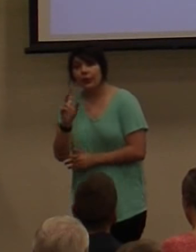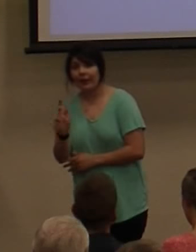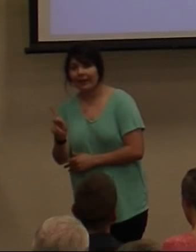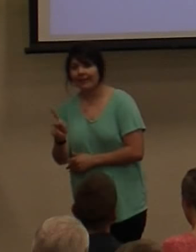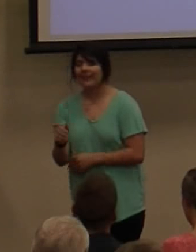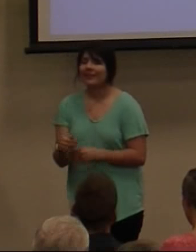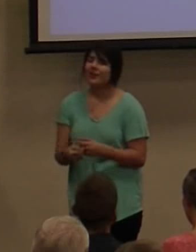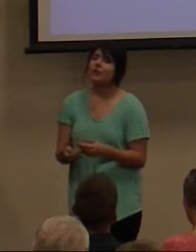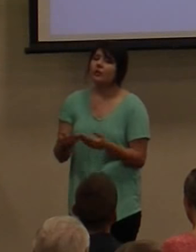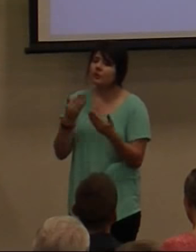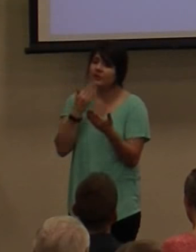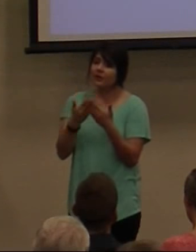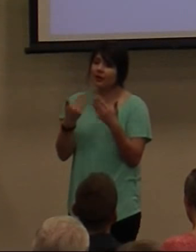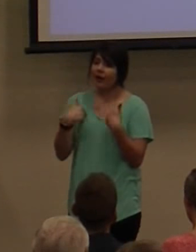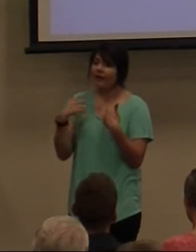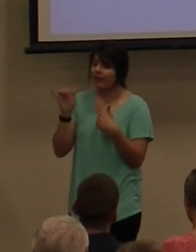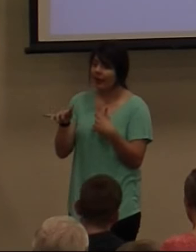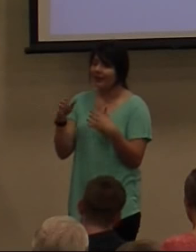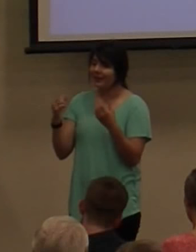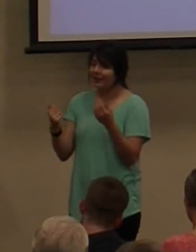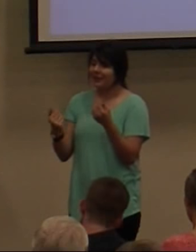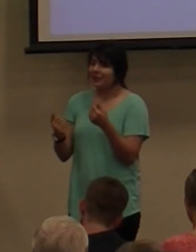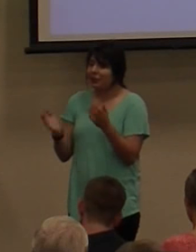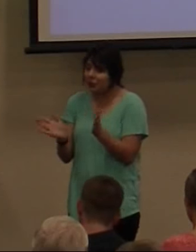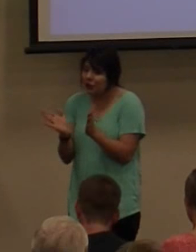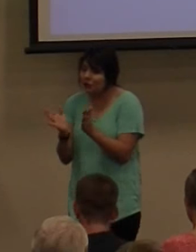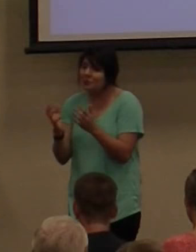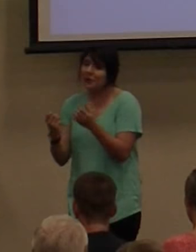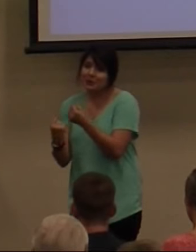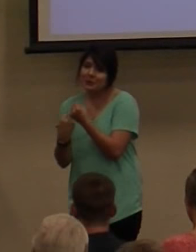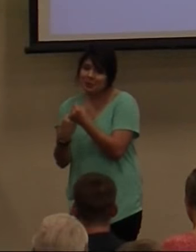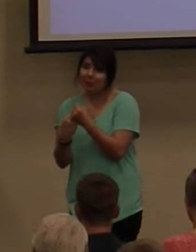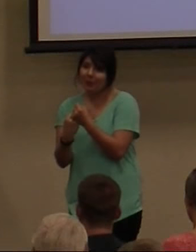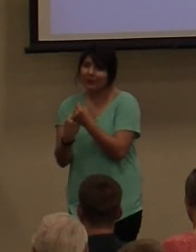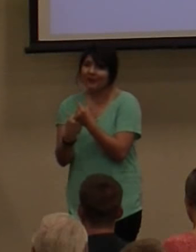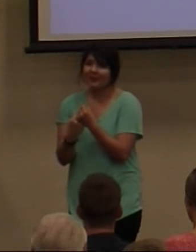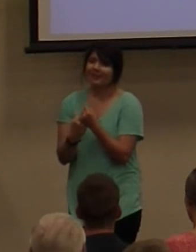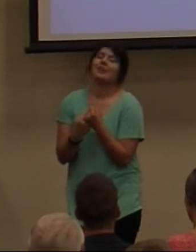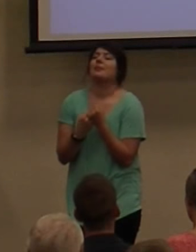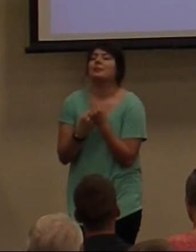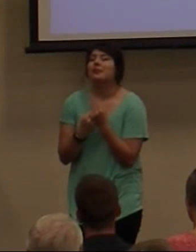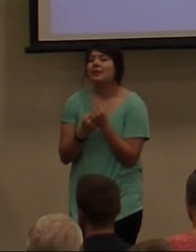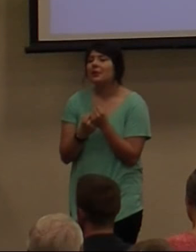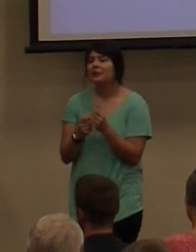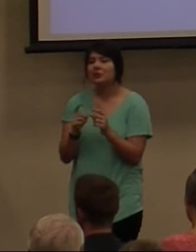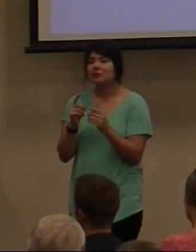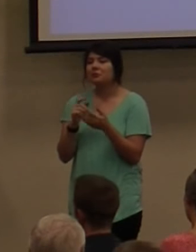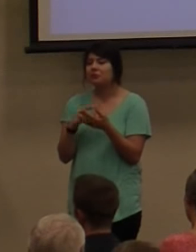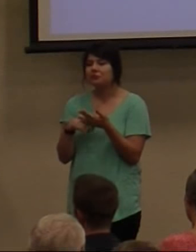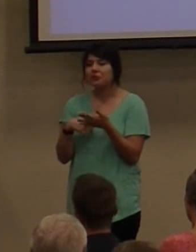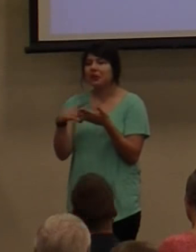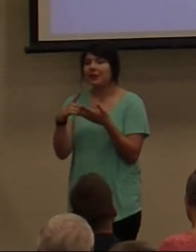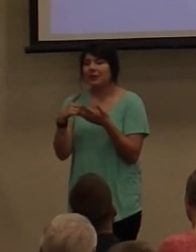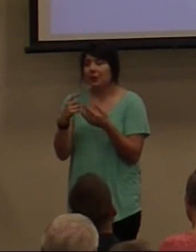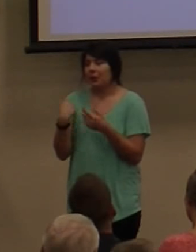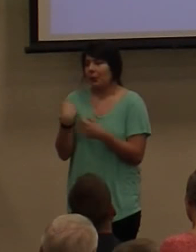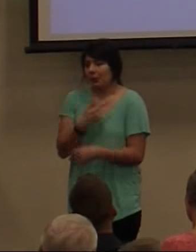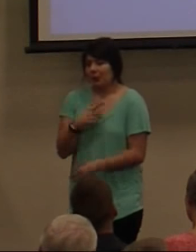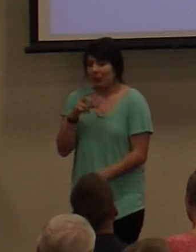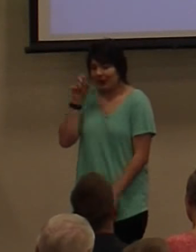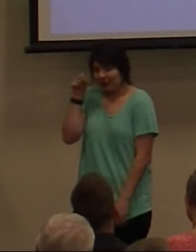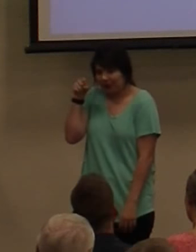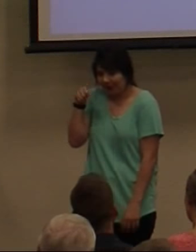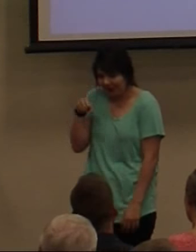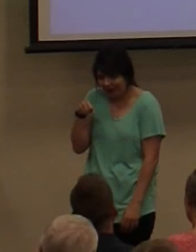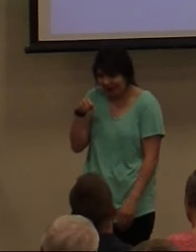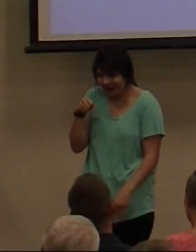to get that encouragement and support. We were okay. We just made sure that we kept our heads down